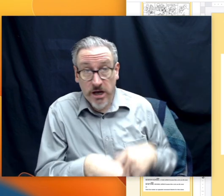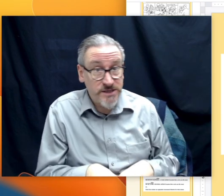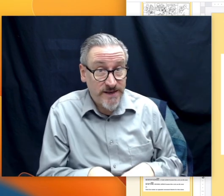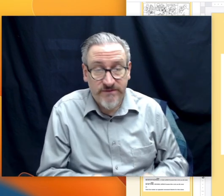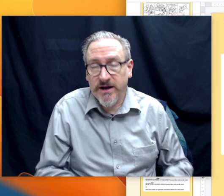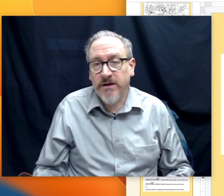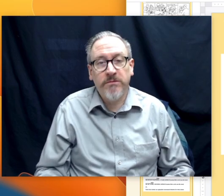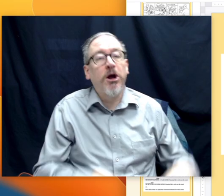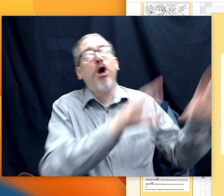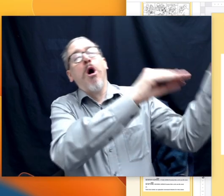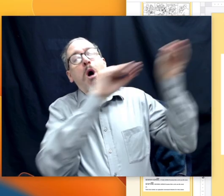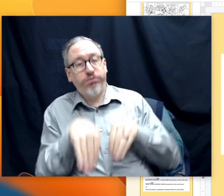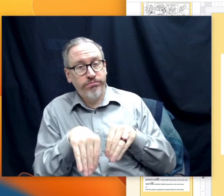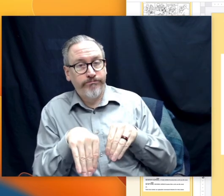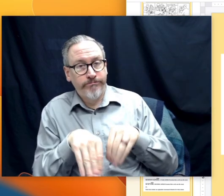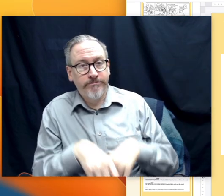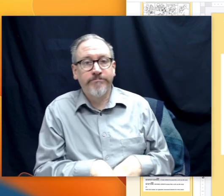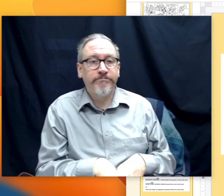else, unspecified, right?